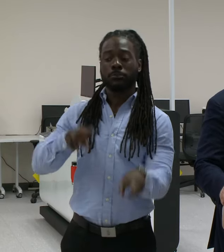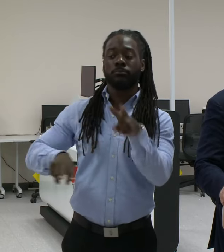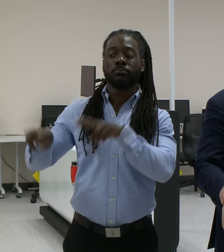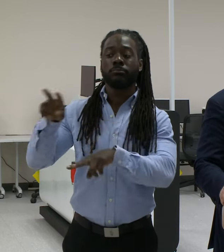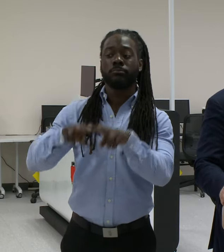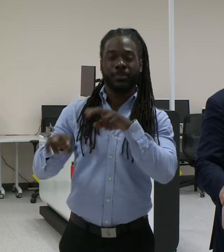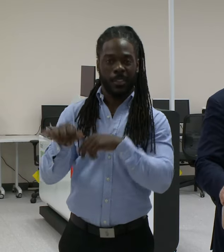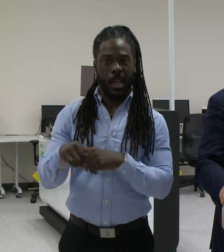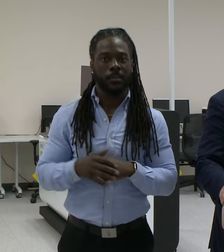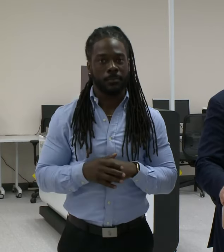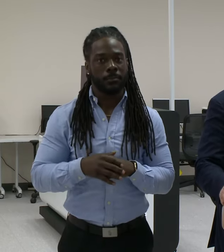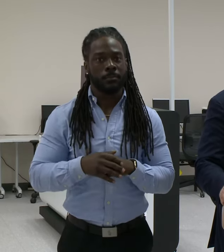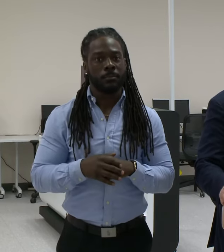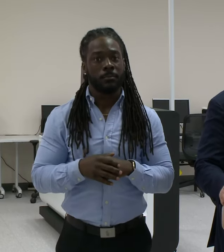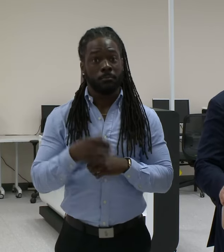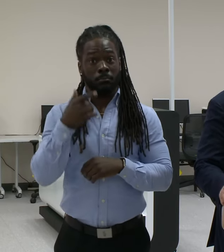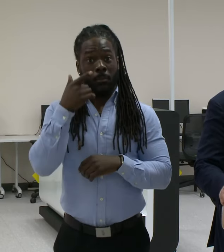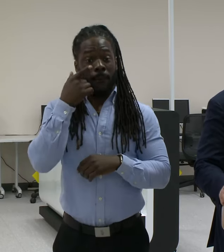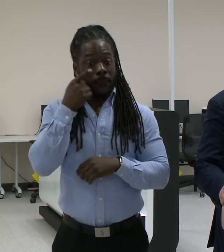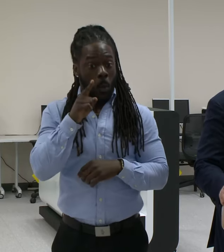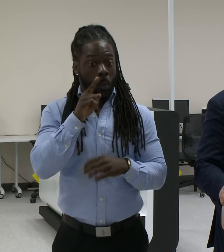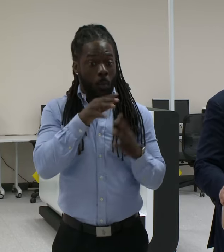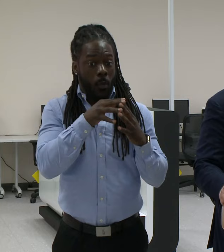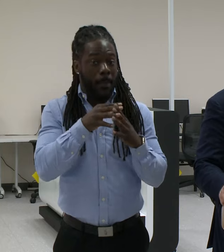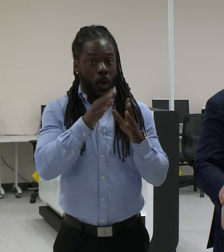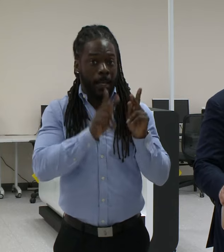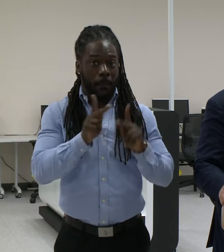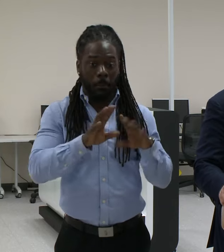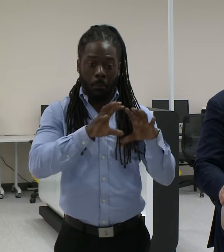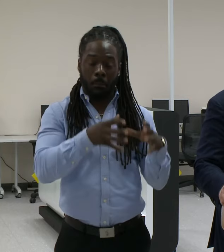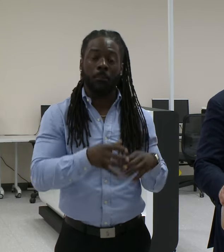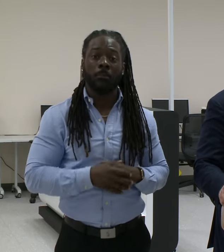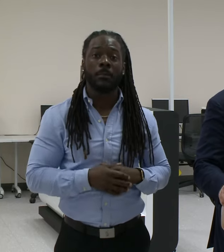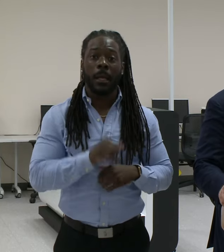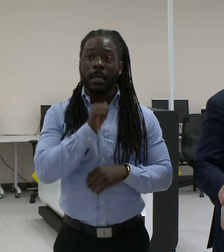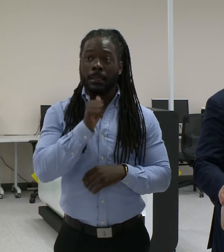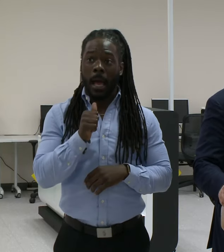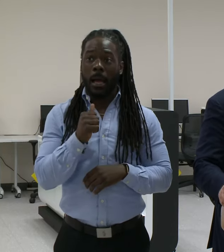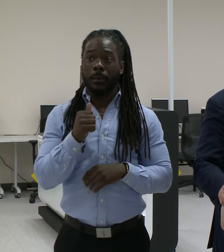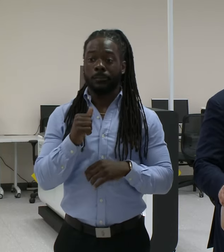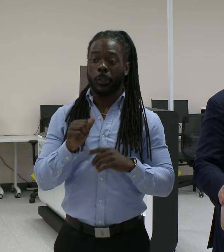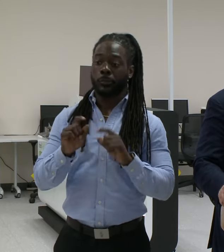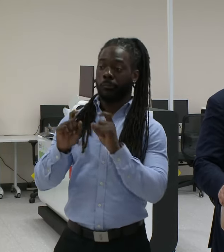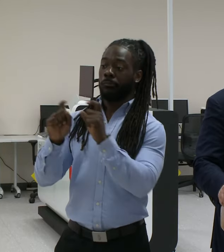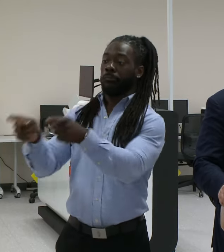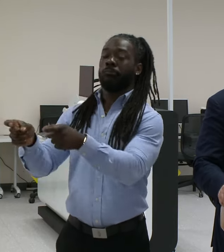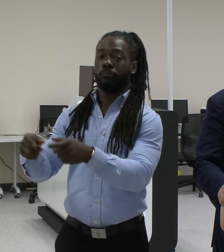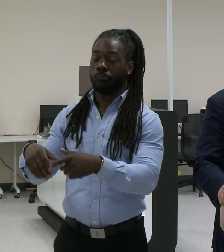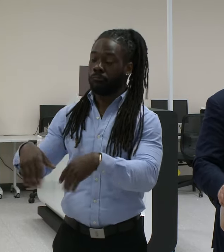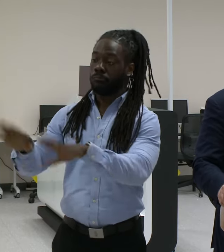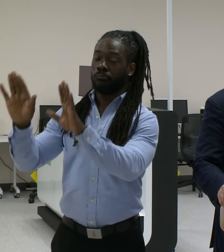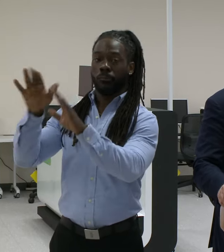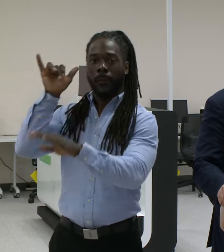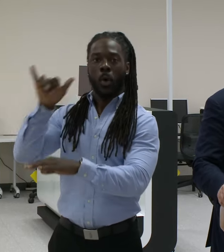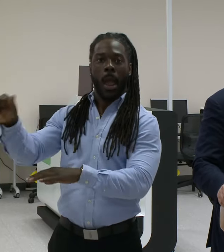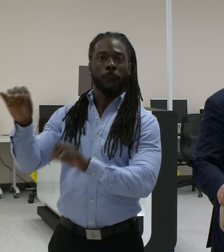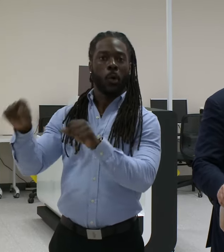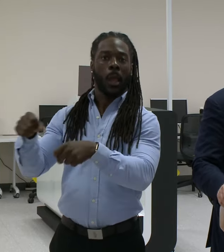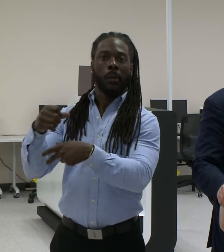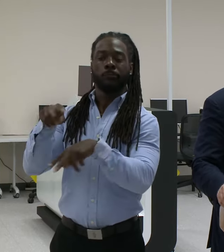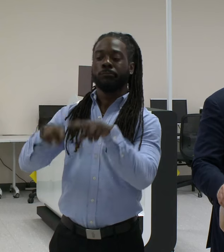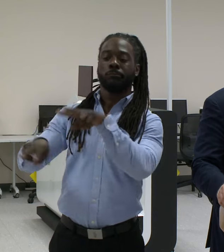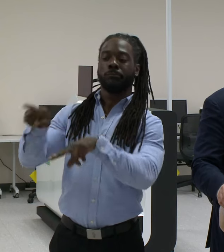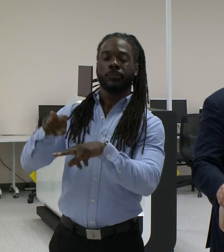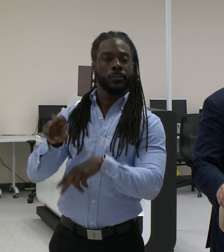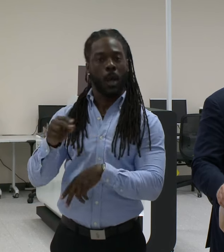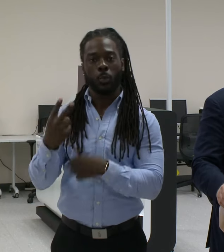oversight over that on behalf of the American people. And in my view, not just turn that over sort of indefinitely